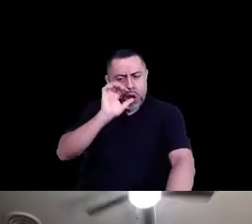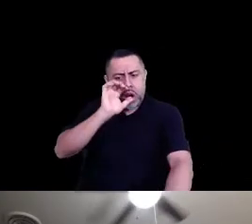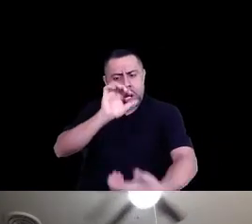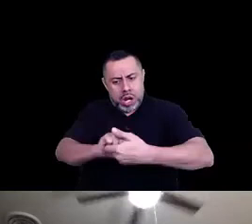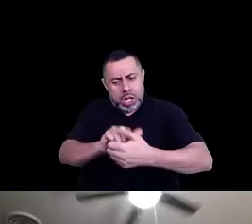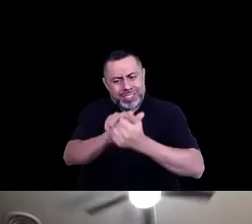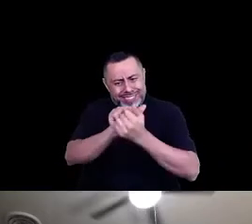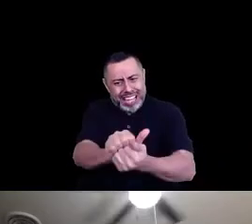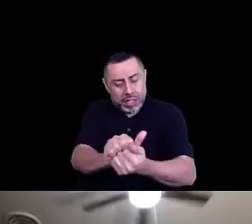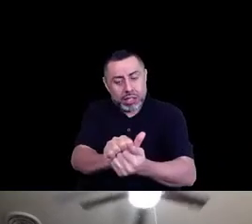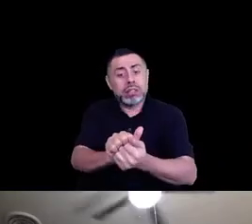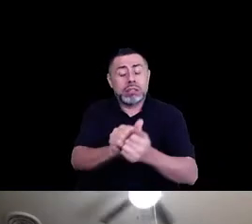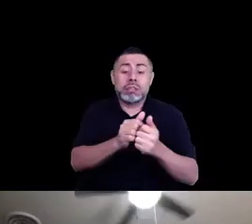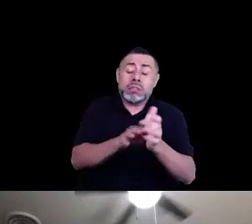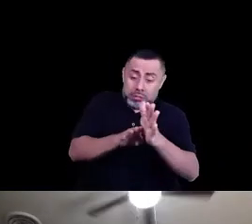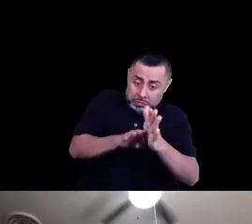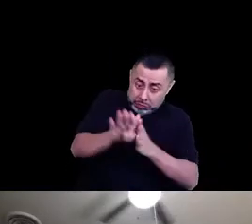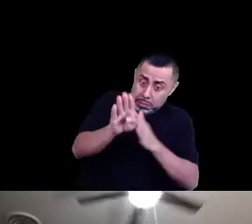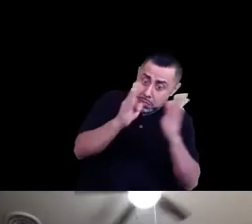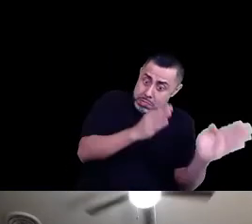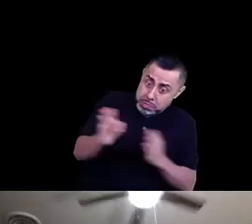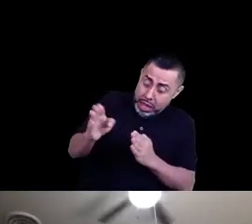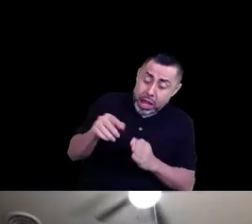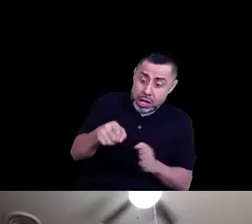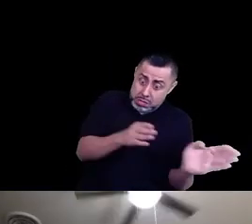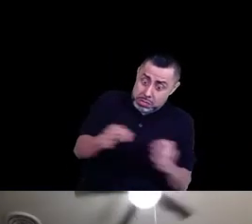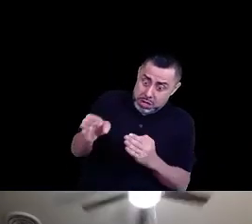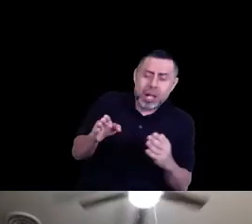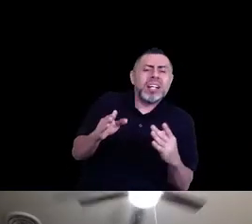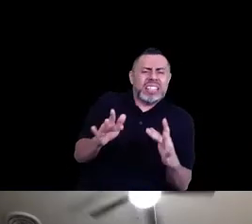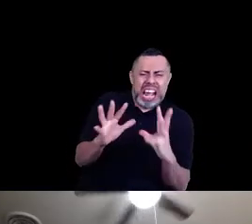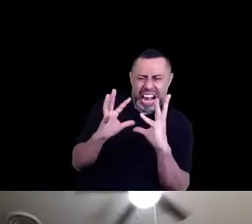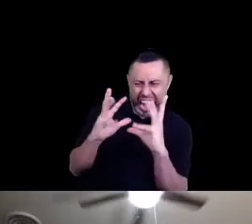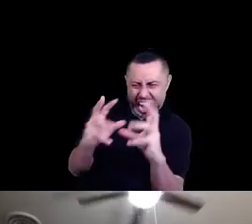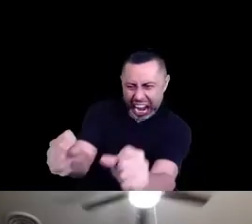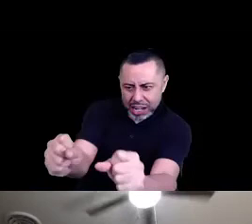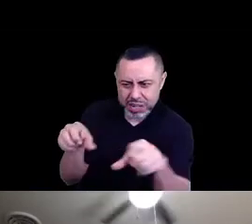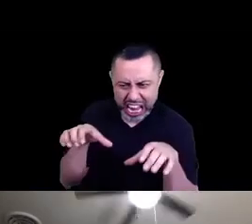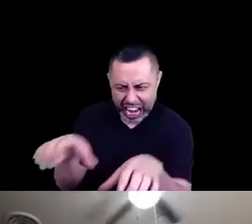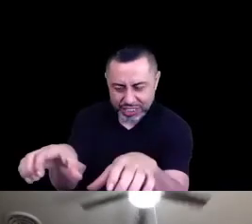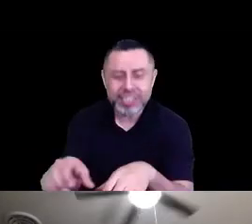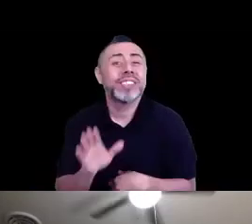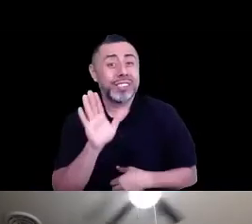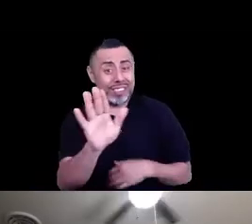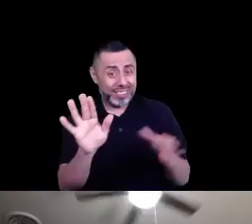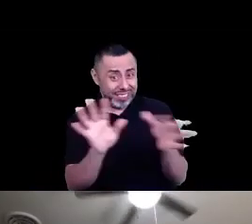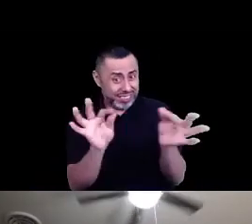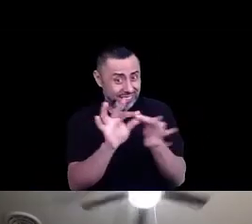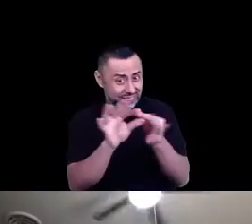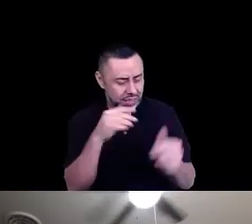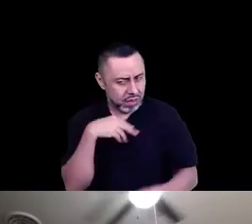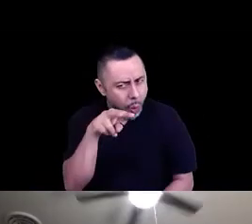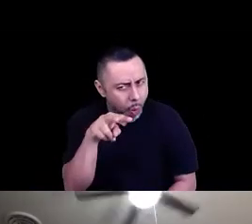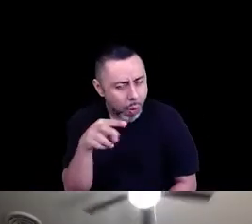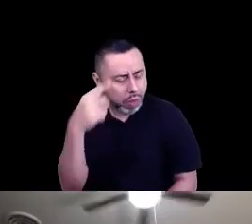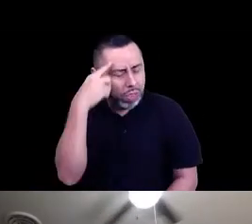into action. So with a lot of the things that you were talking about, it really made me feel like, as Native people, for those of us that are activists in